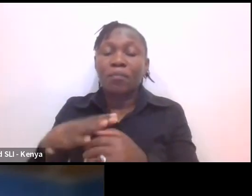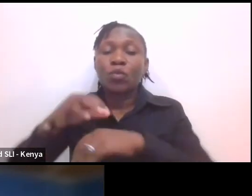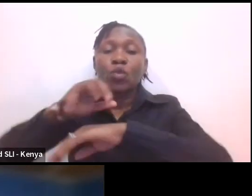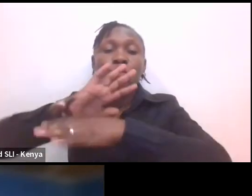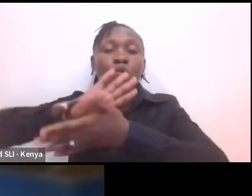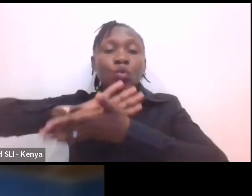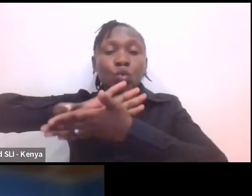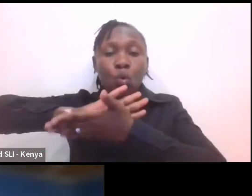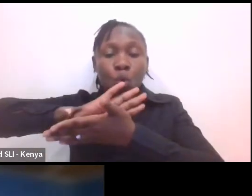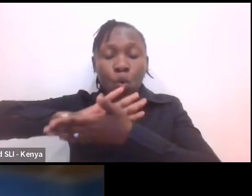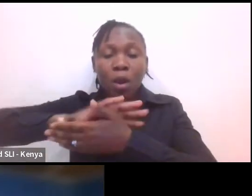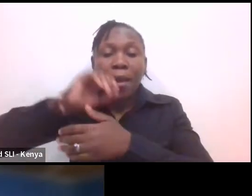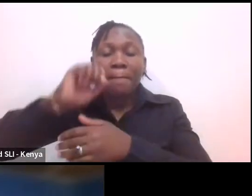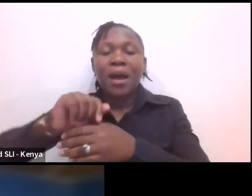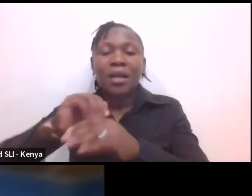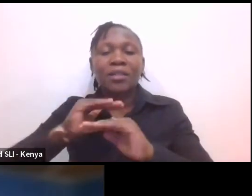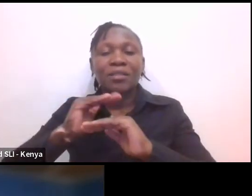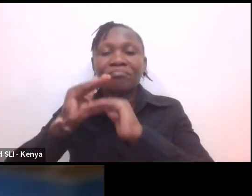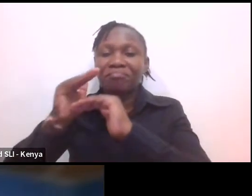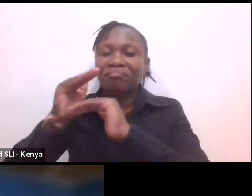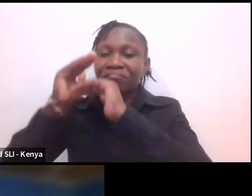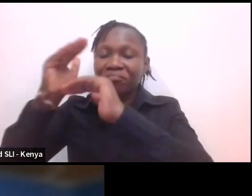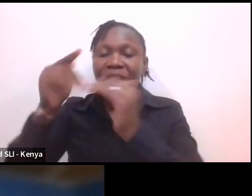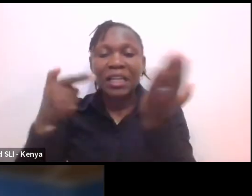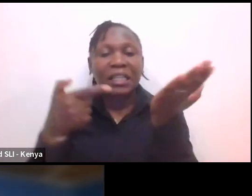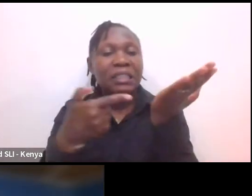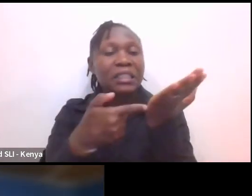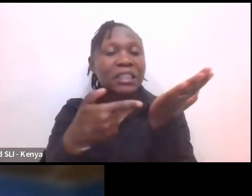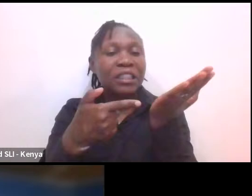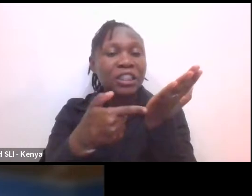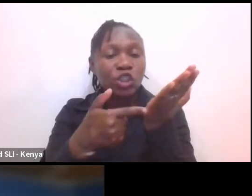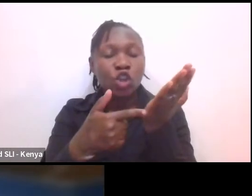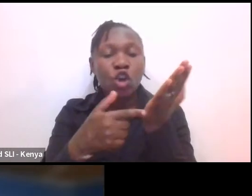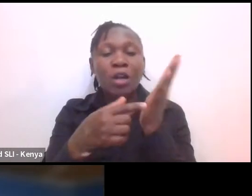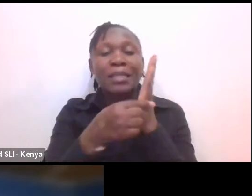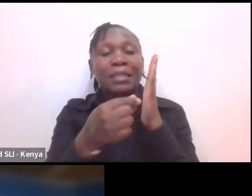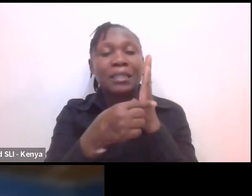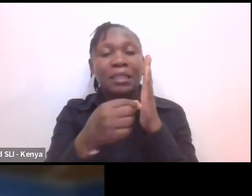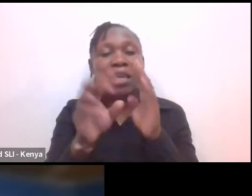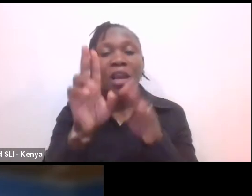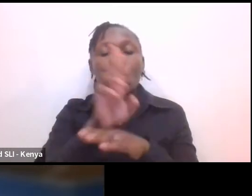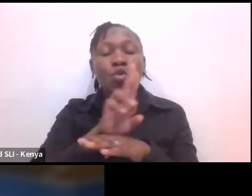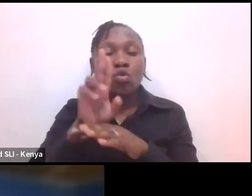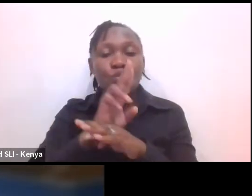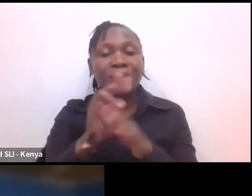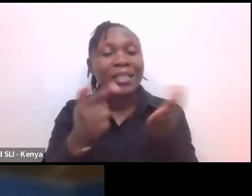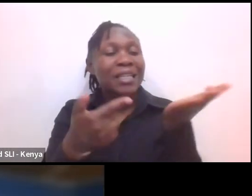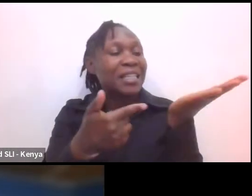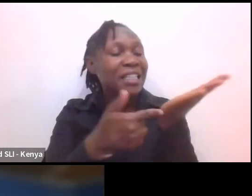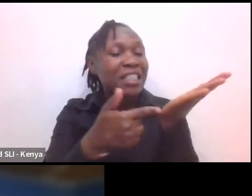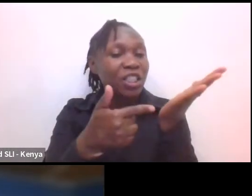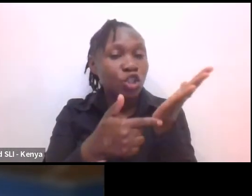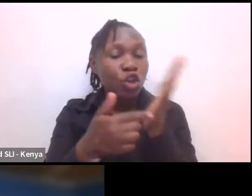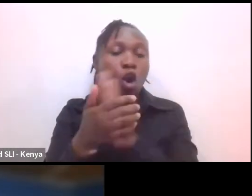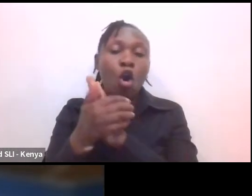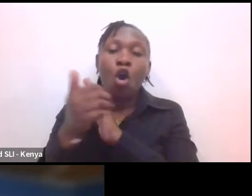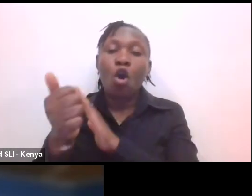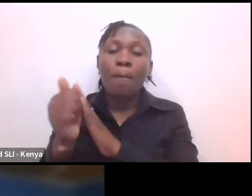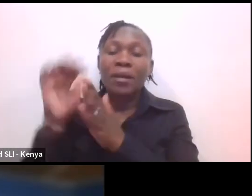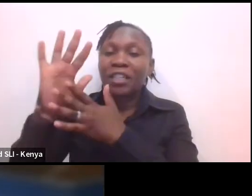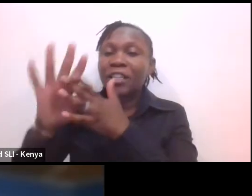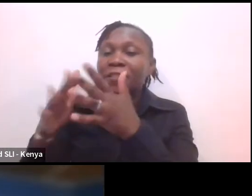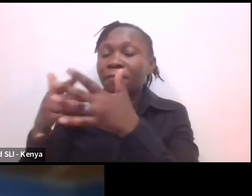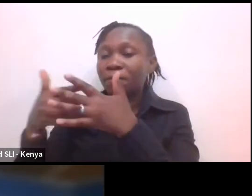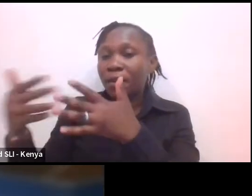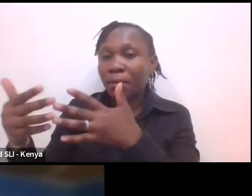skills using a formal digital competence framework. And with emerging AI today,